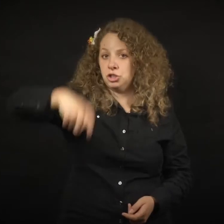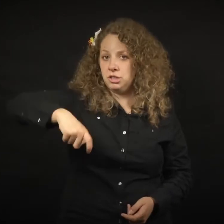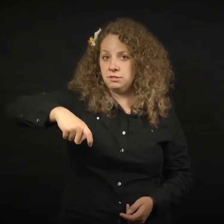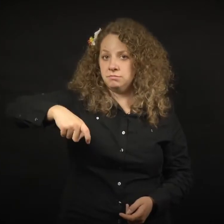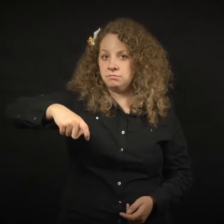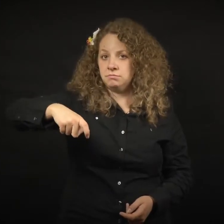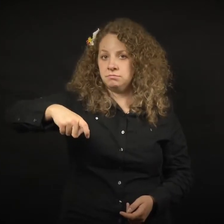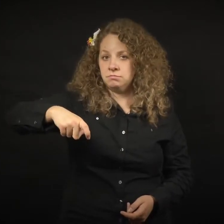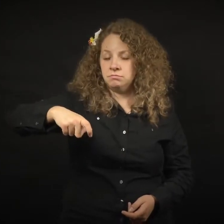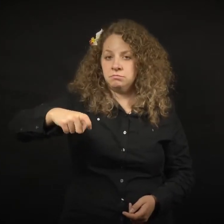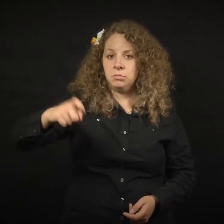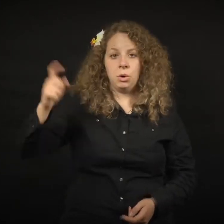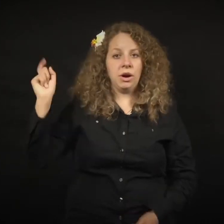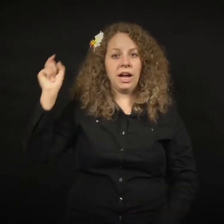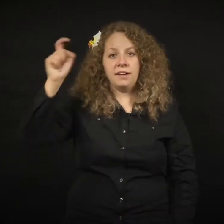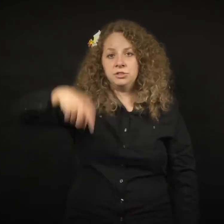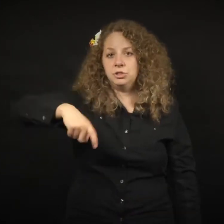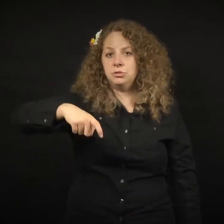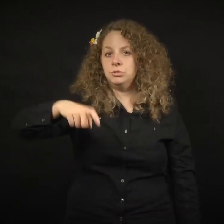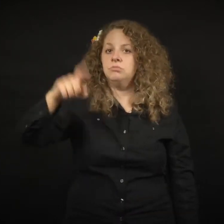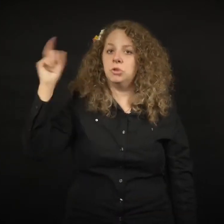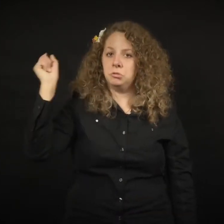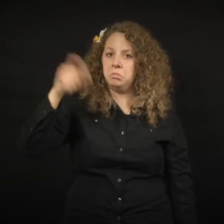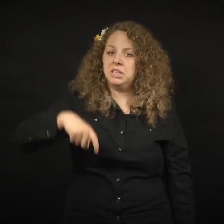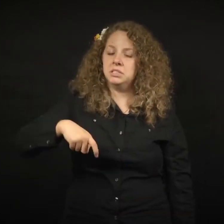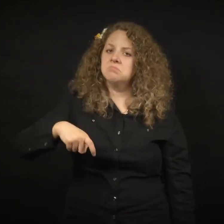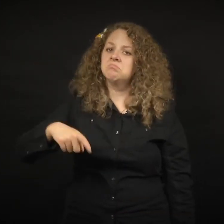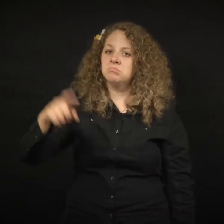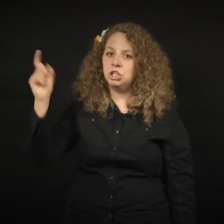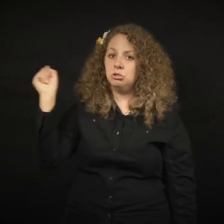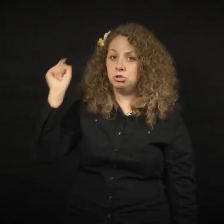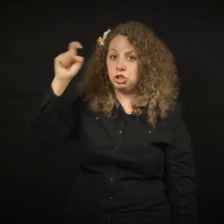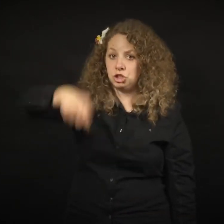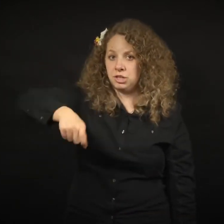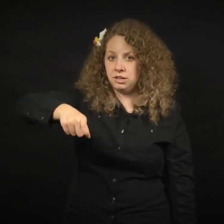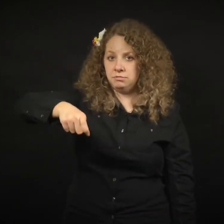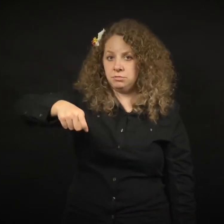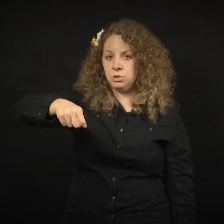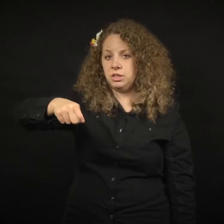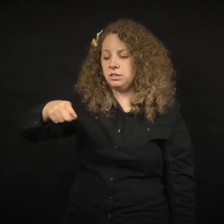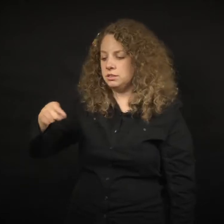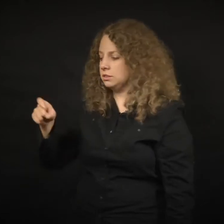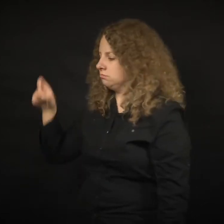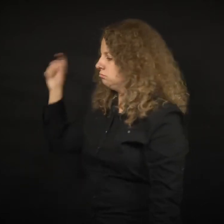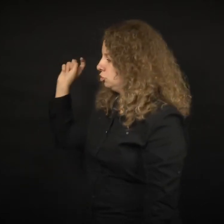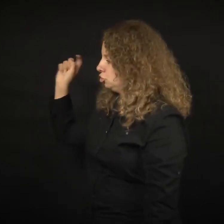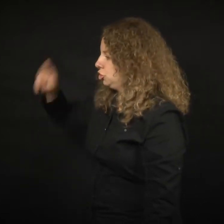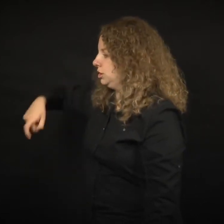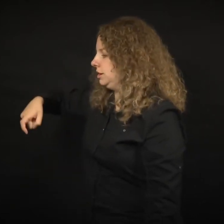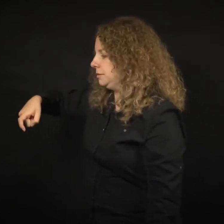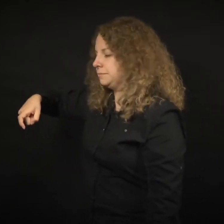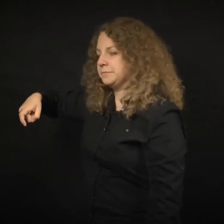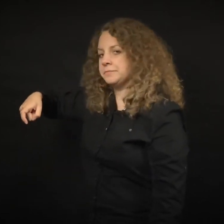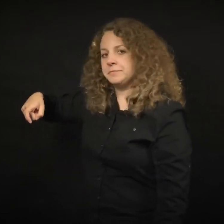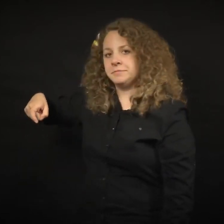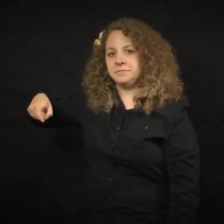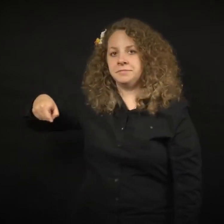Should. Or have to or must. You should do this. Should.